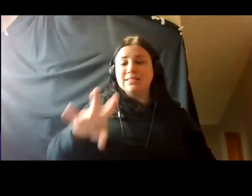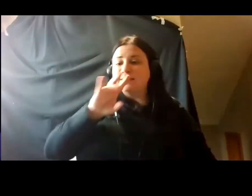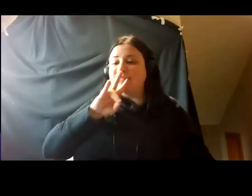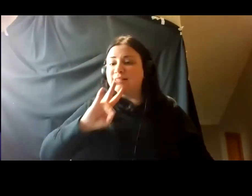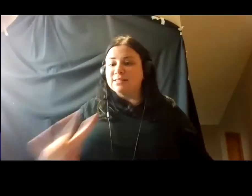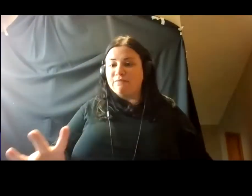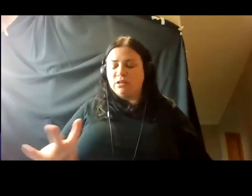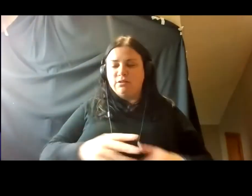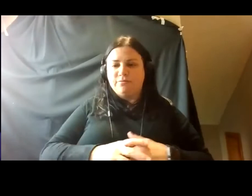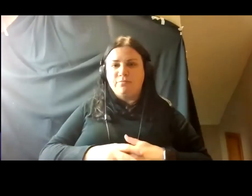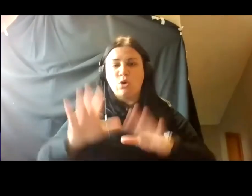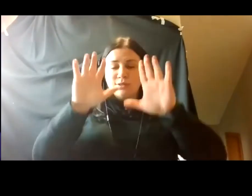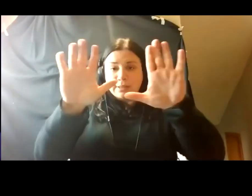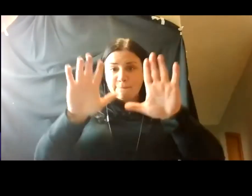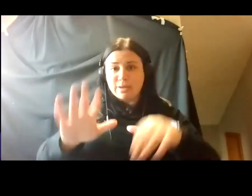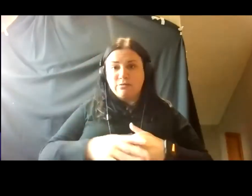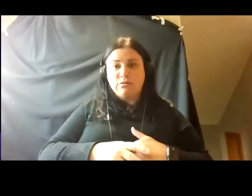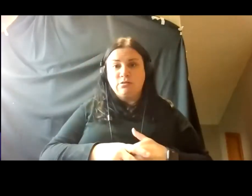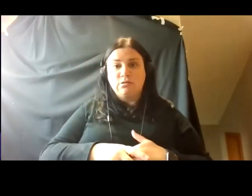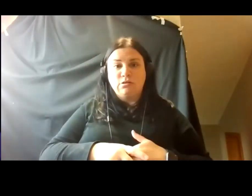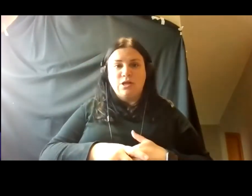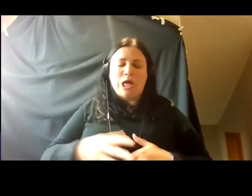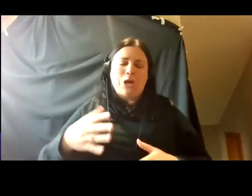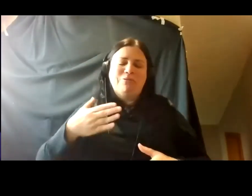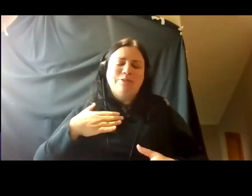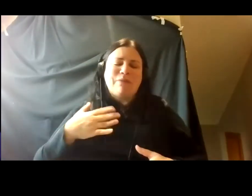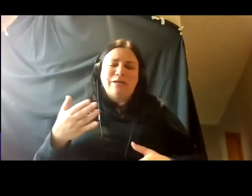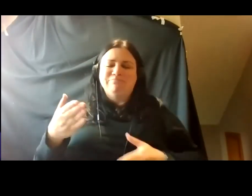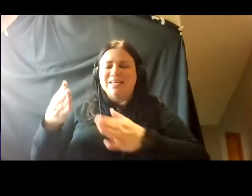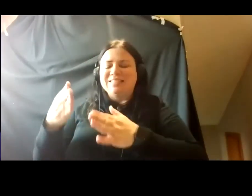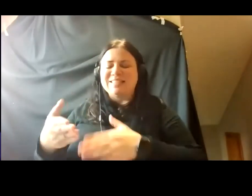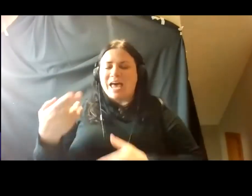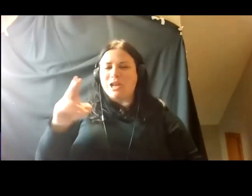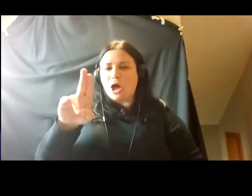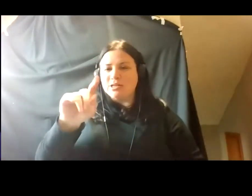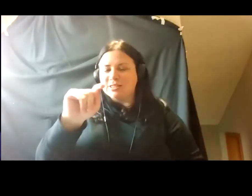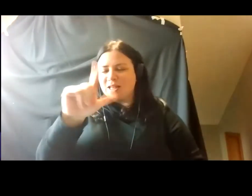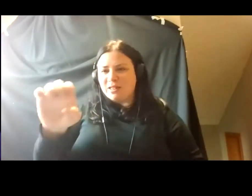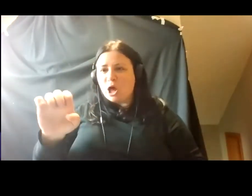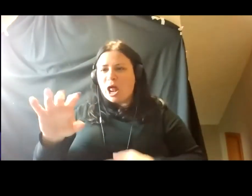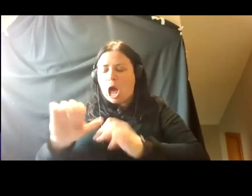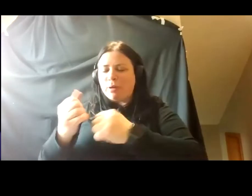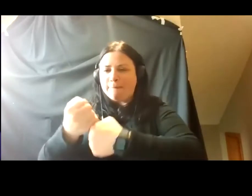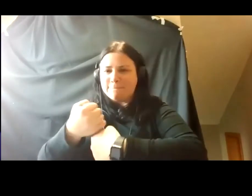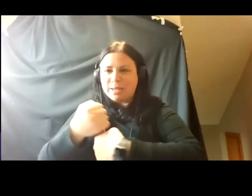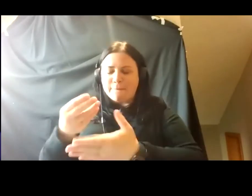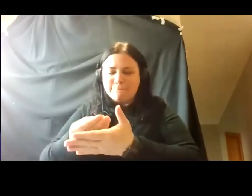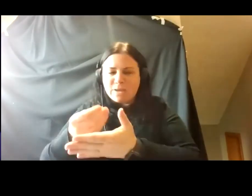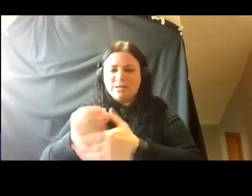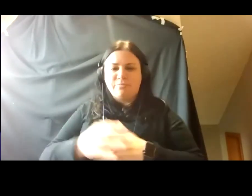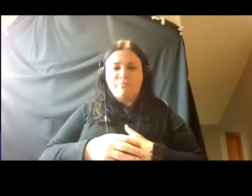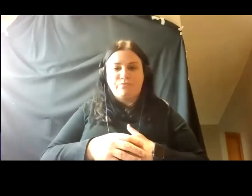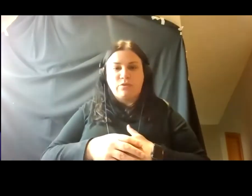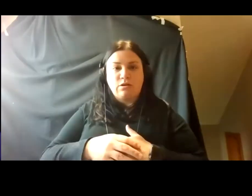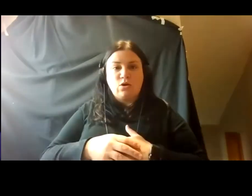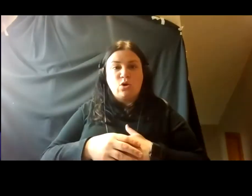was amazing. I would go, it was actually my side hustle, because every time we would go down, me and my mom, my brother, and my family,